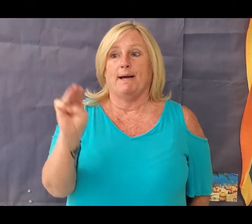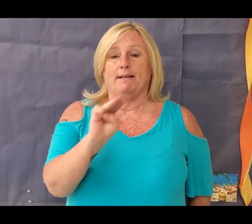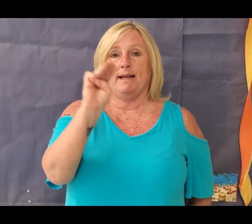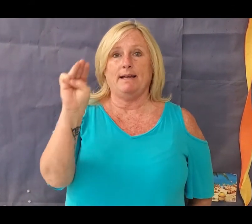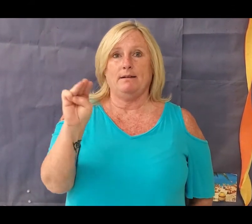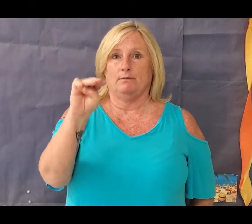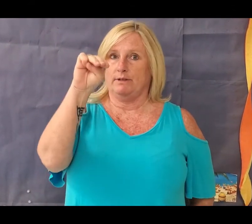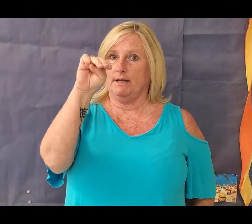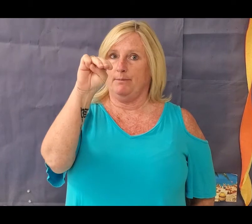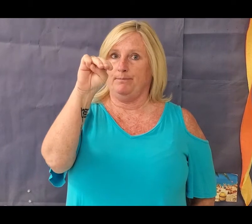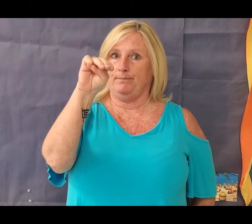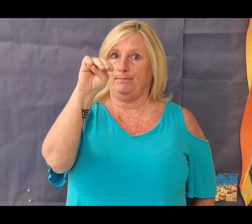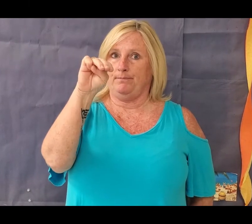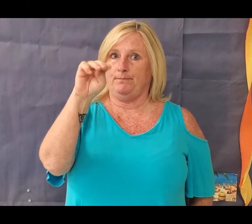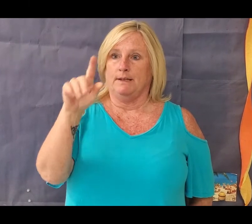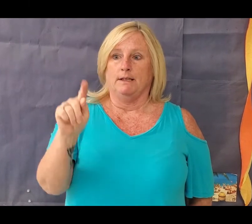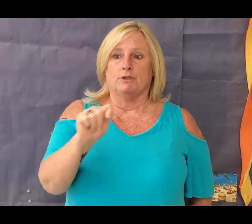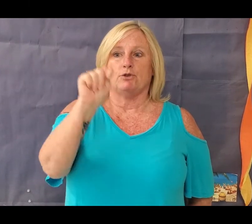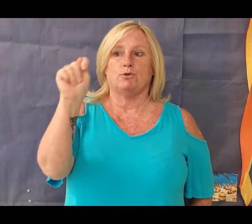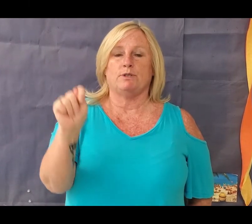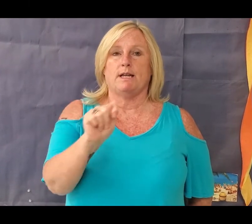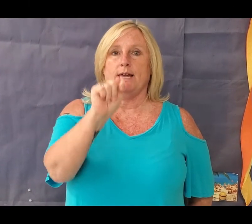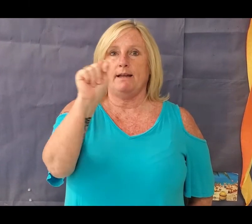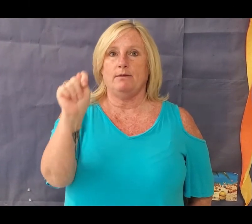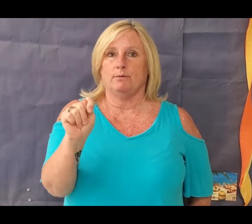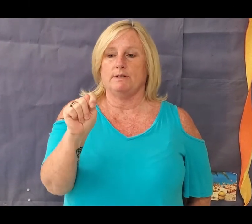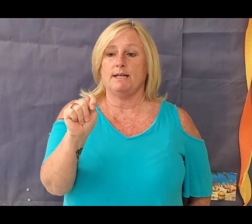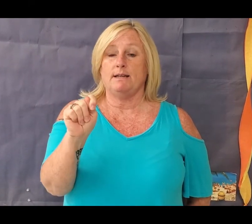Monday with an M. Tuesday with a T.